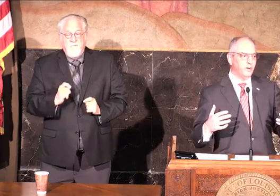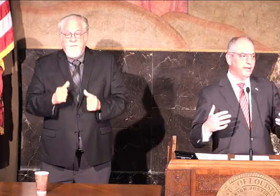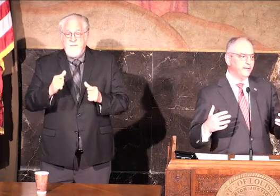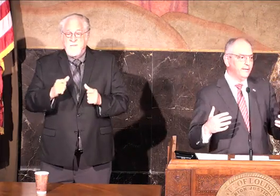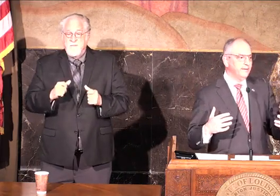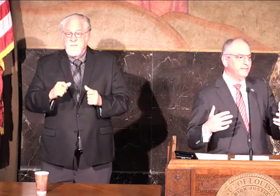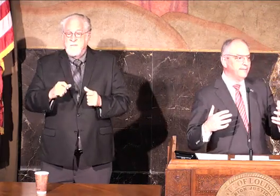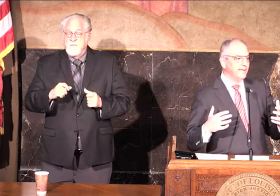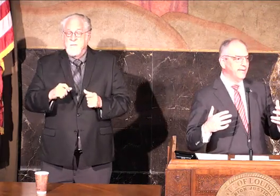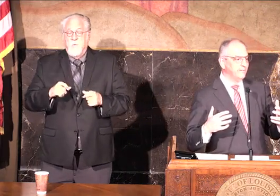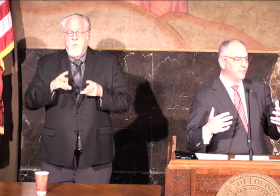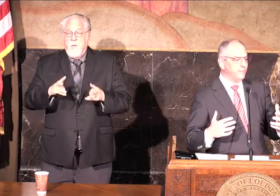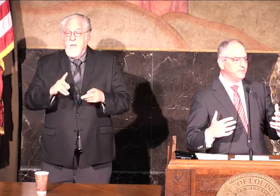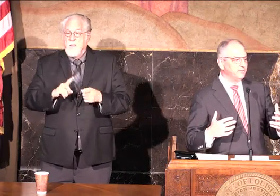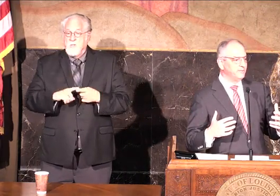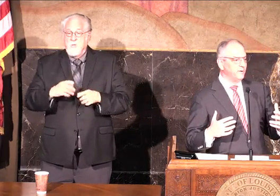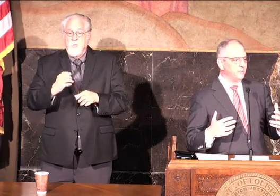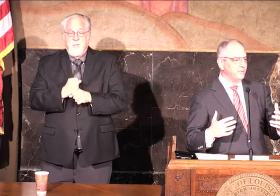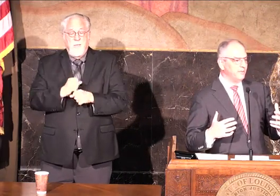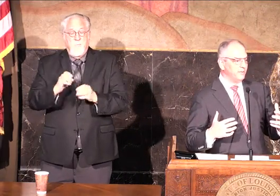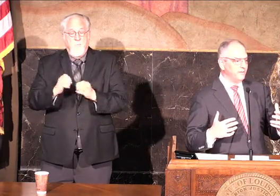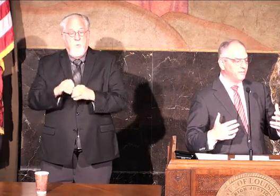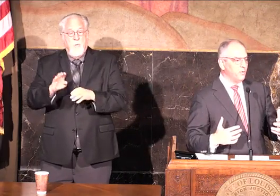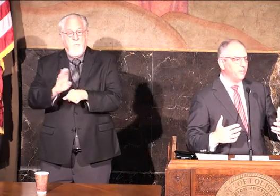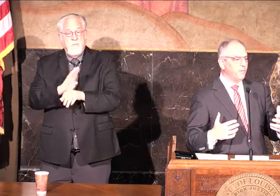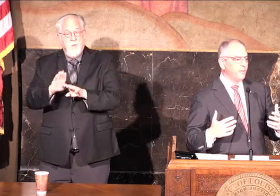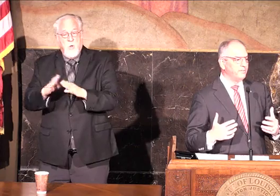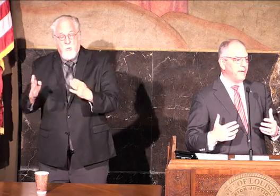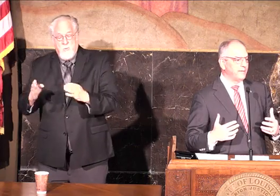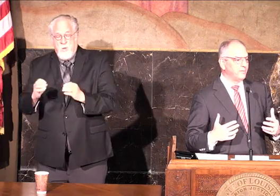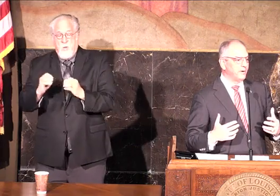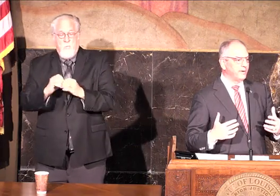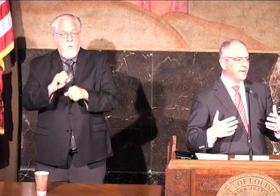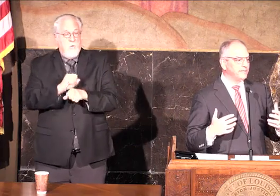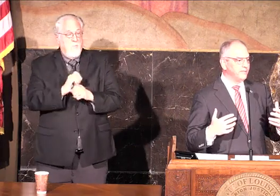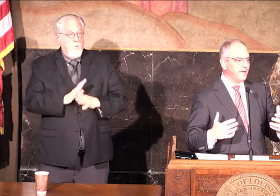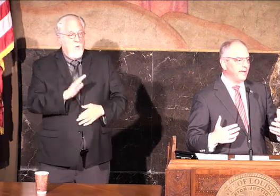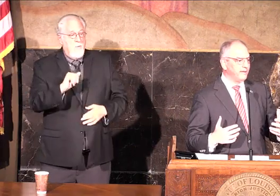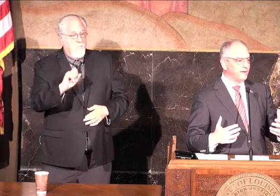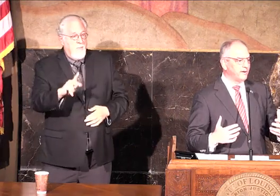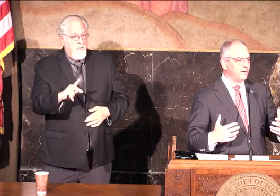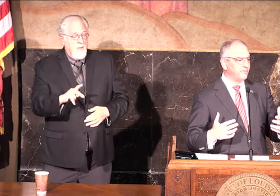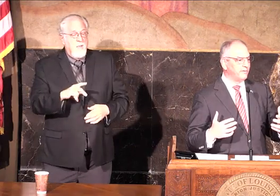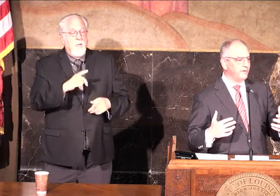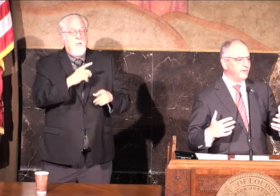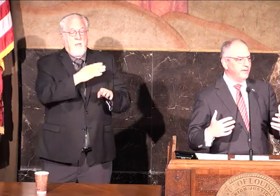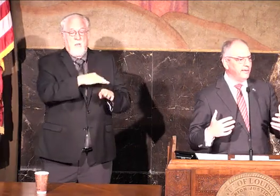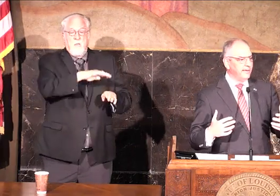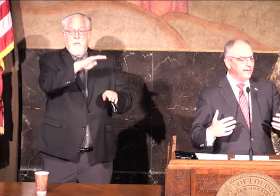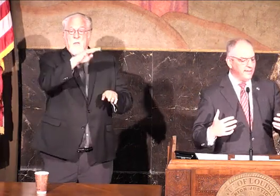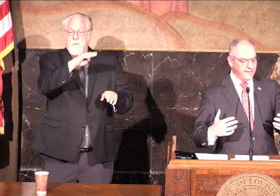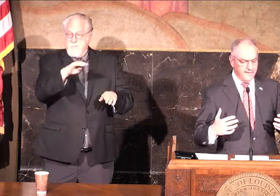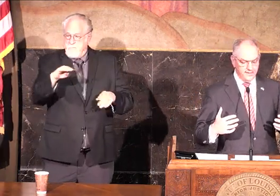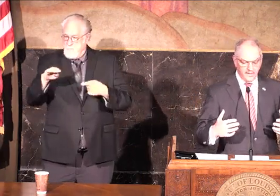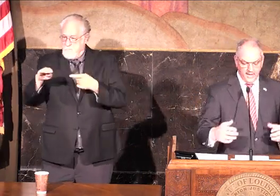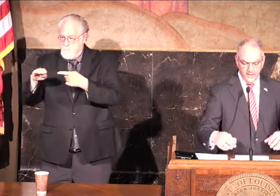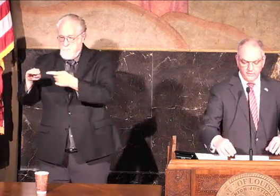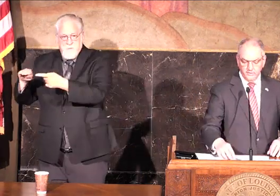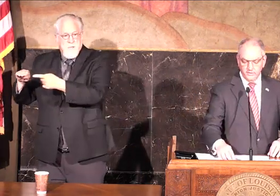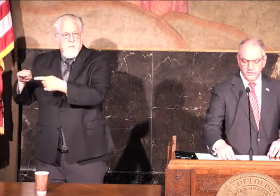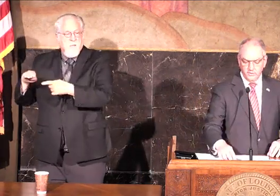surest way to get more businesses open, more employees back to work, is to flatten the curve and get